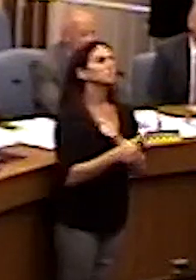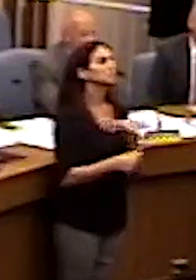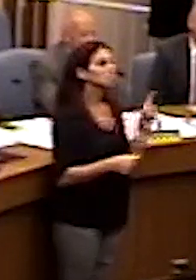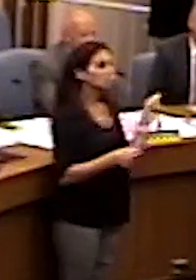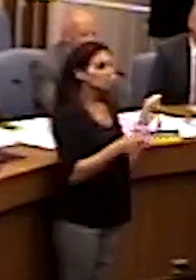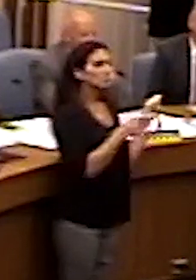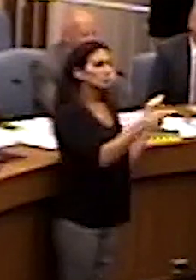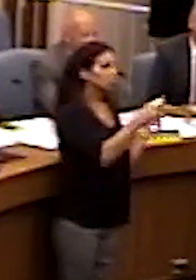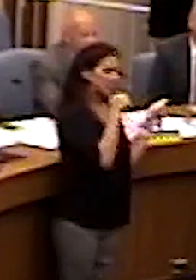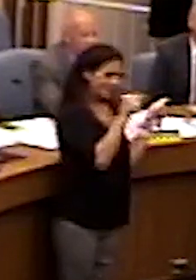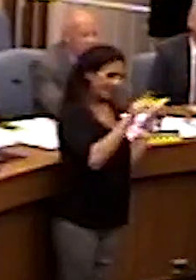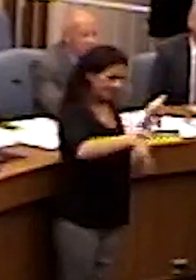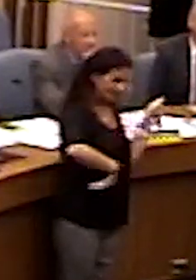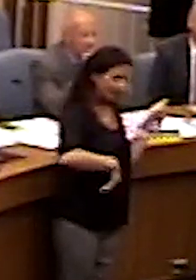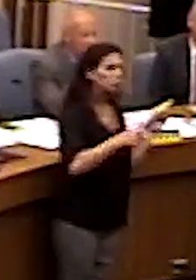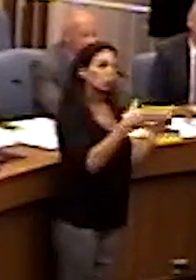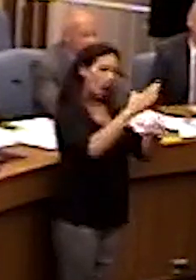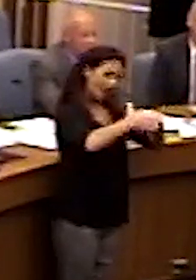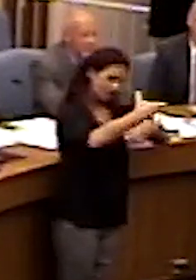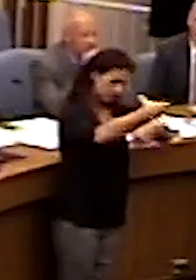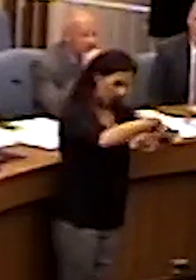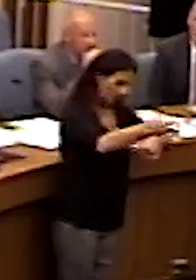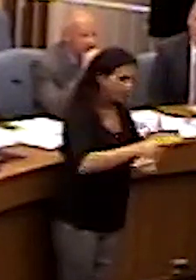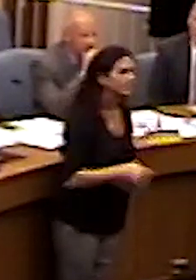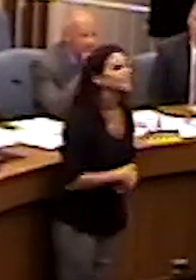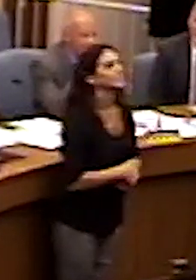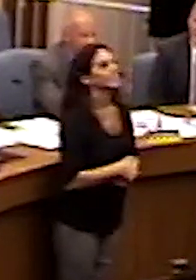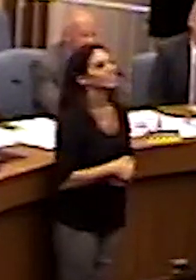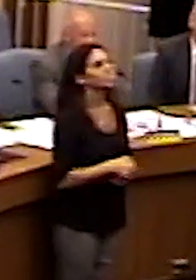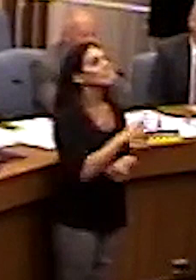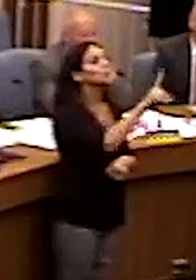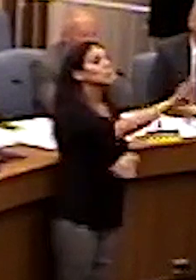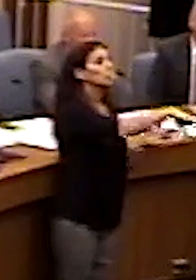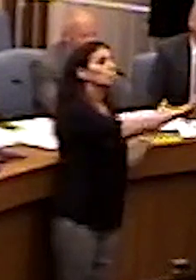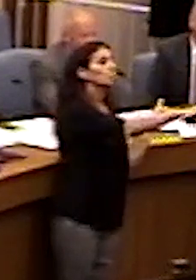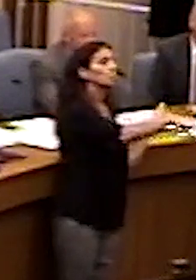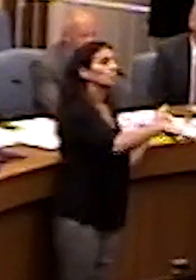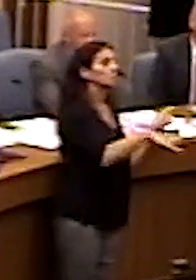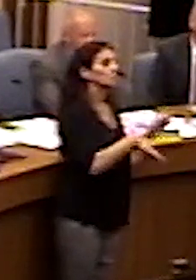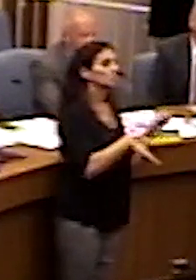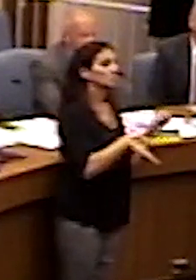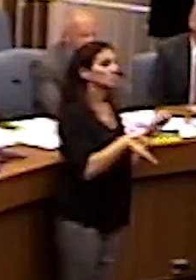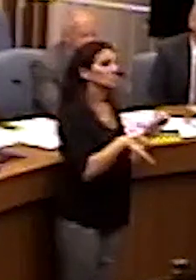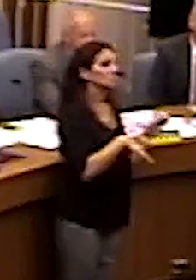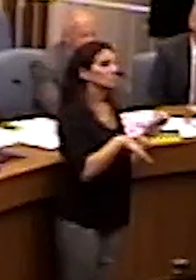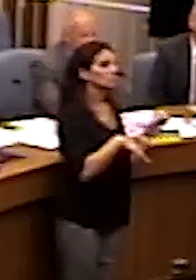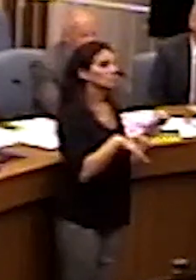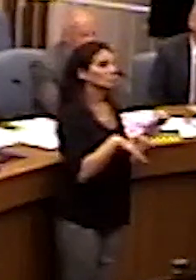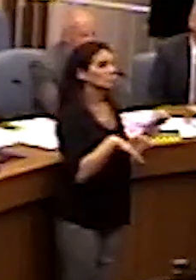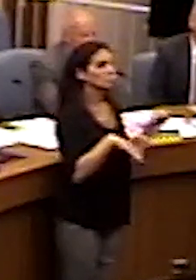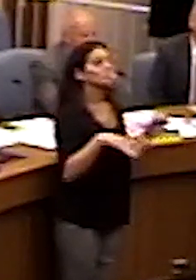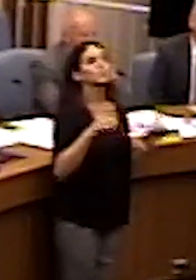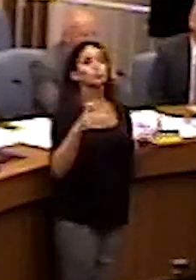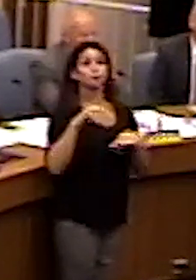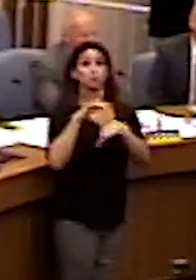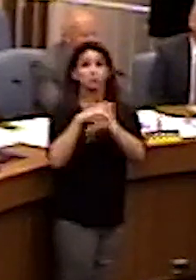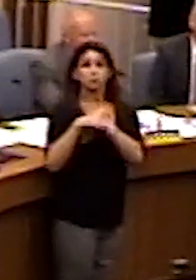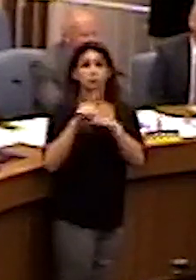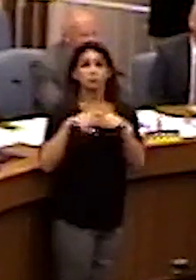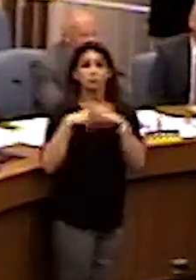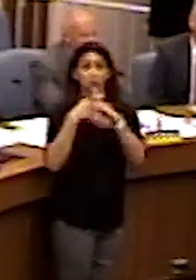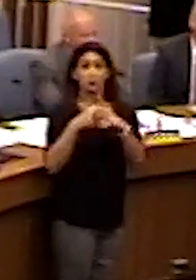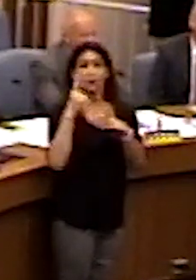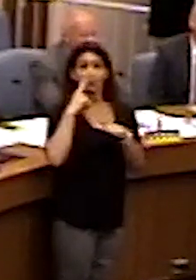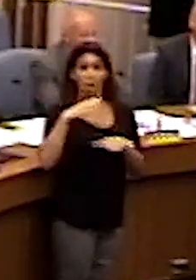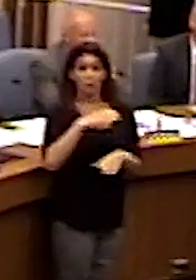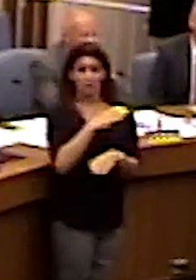You are not late. You're just on time. Question. Your meetings start pretty early for a council